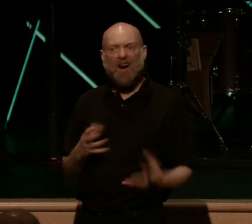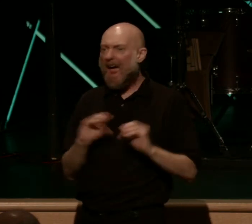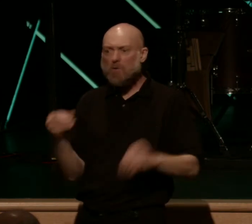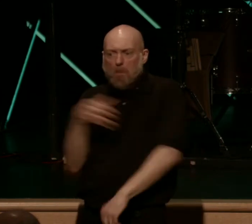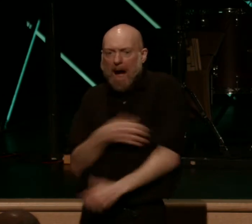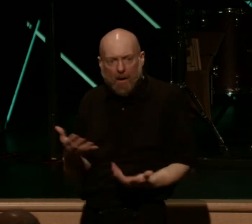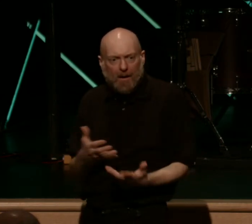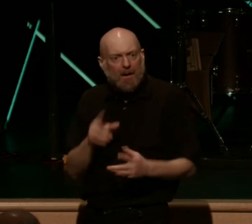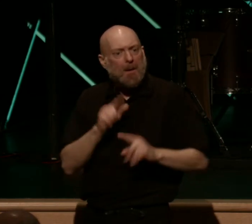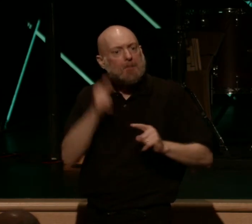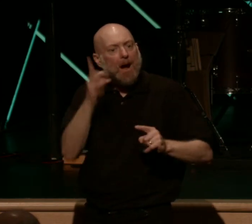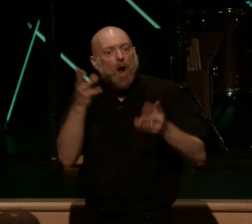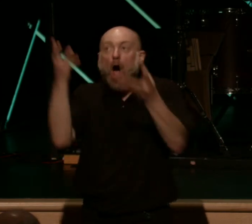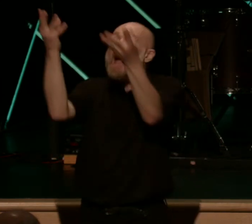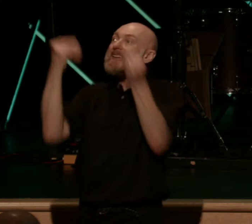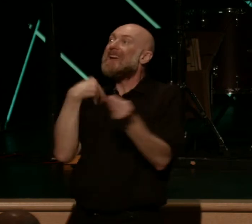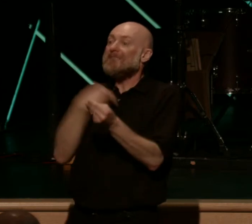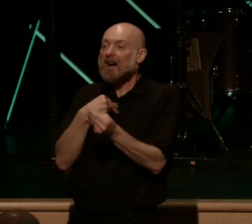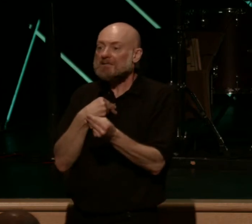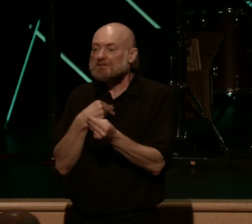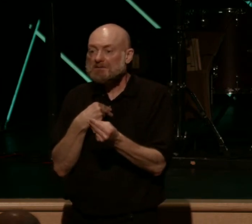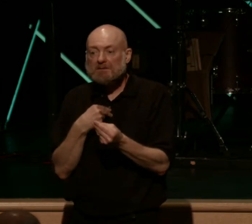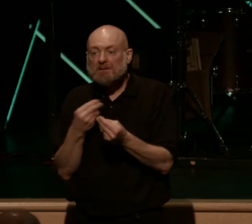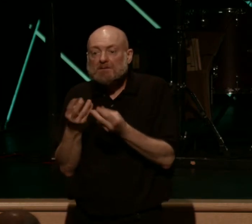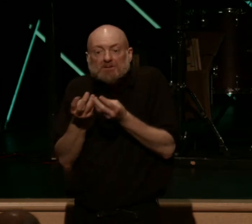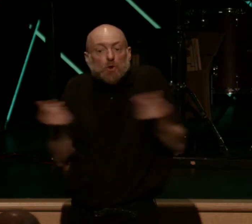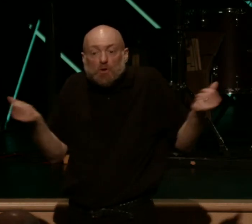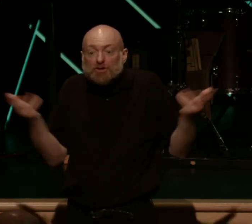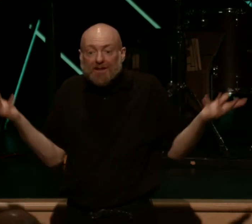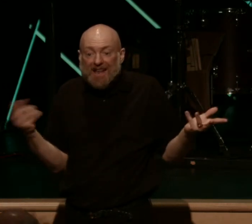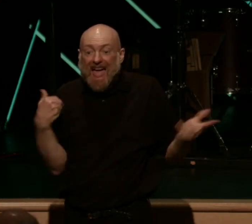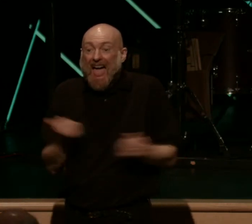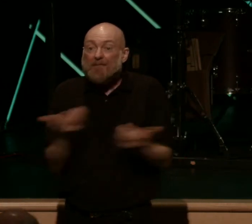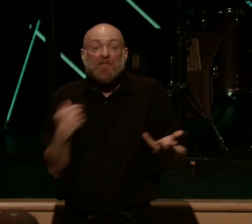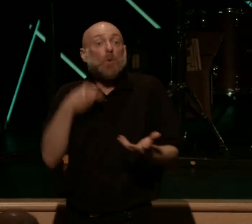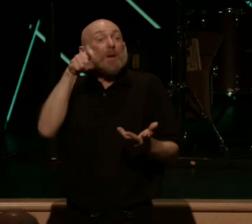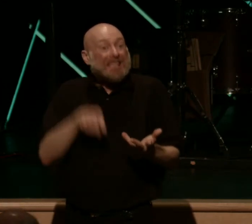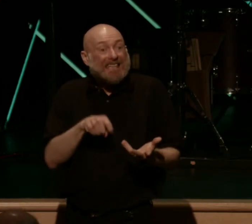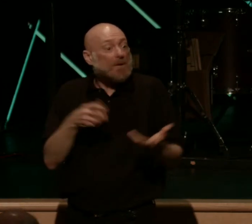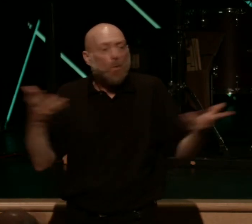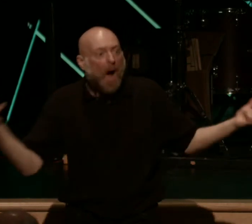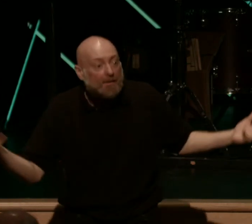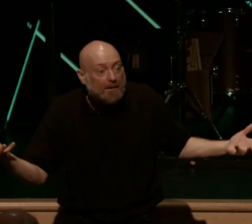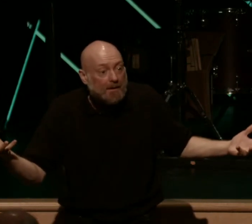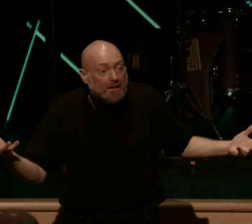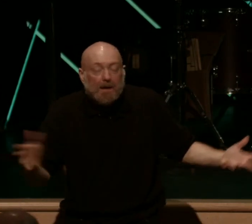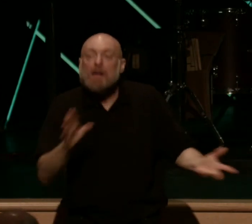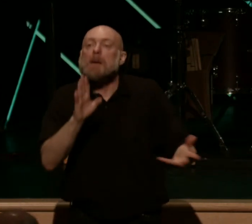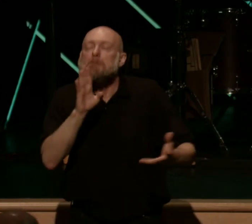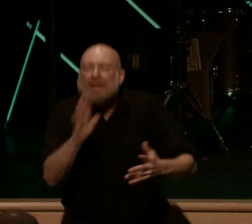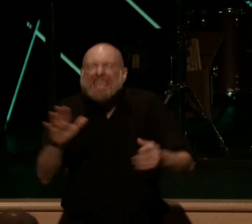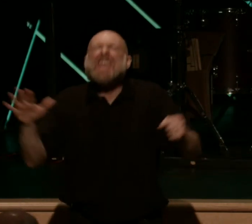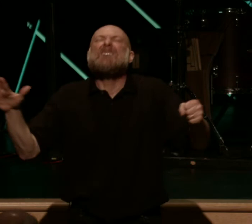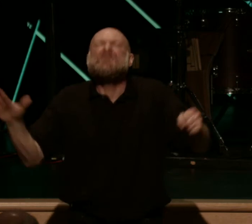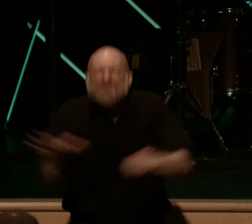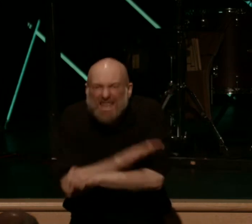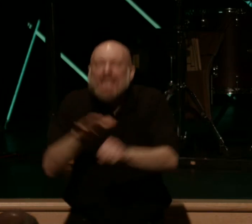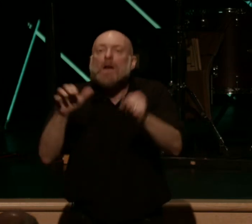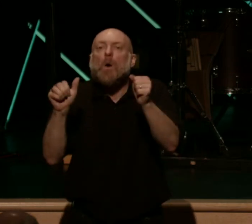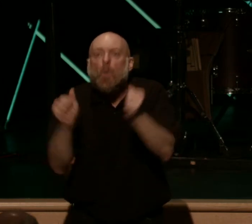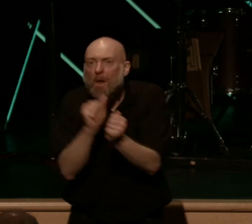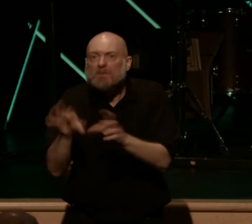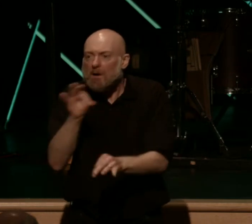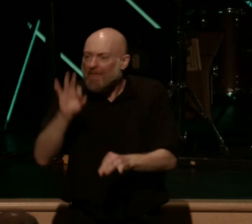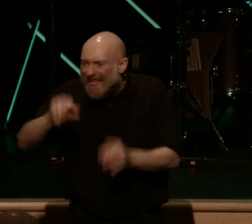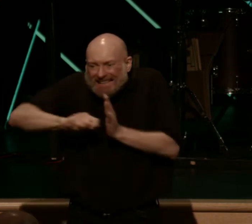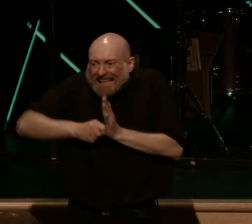But thankfully, God has given us the solution. He's given us everything we need for life and godliness. Here it is. Be filled with the